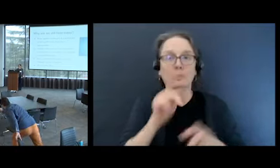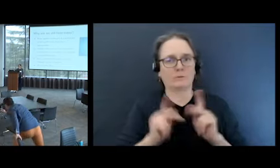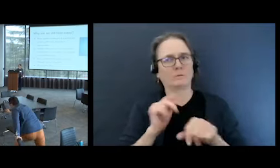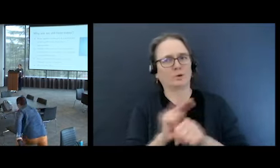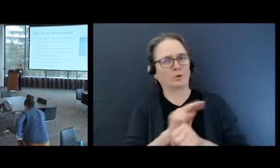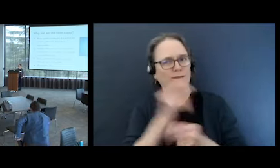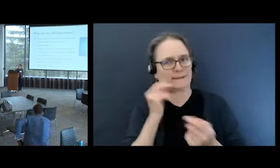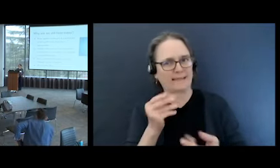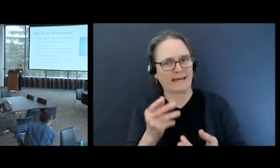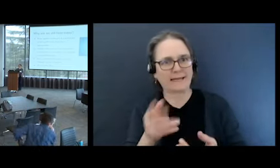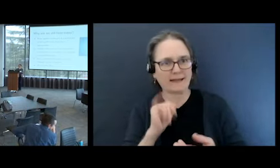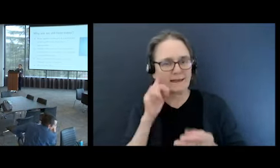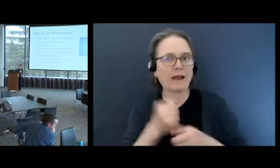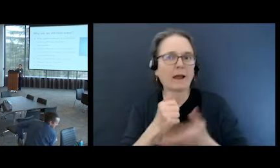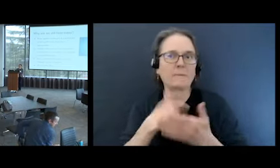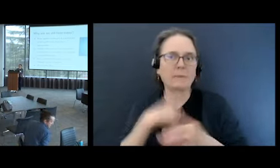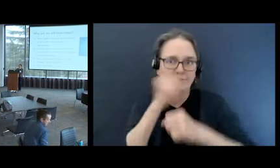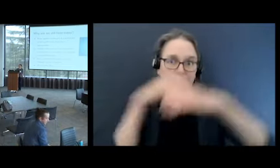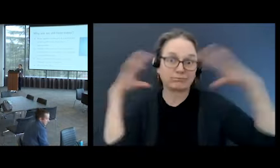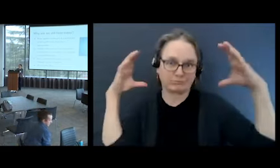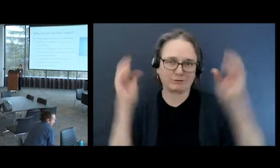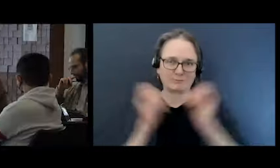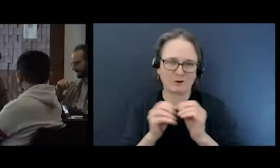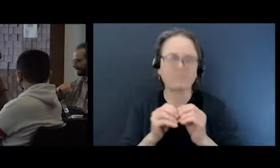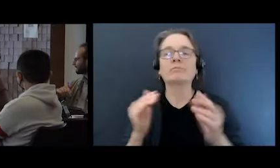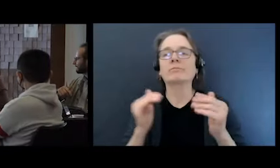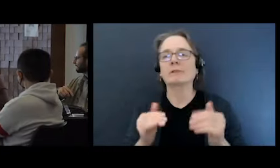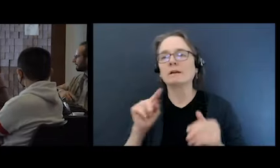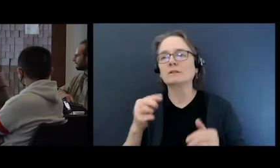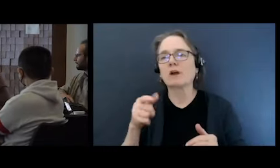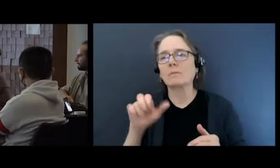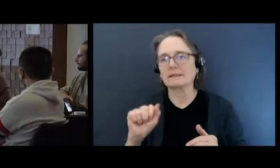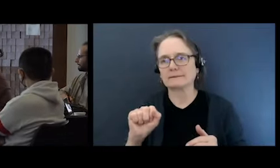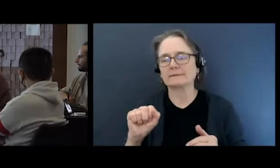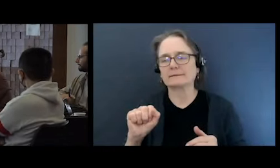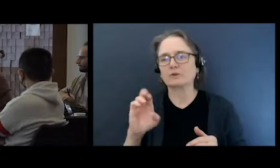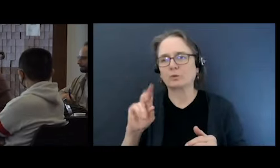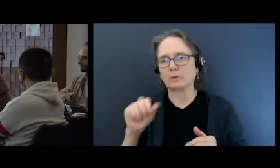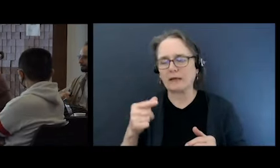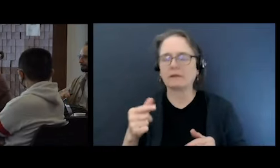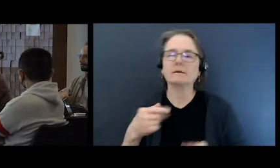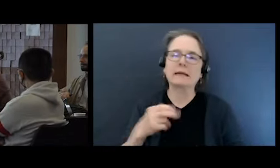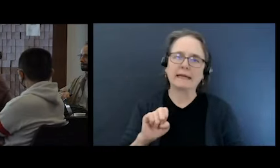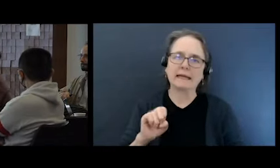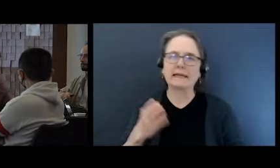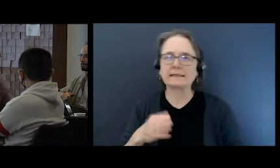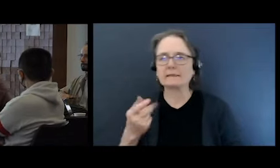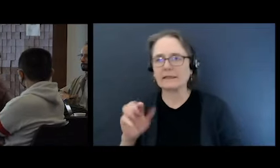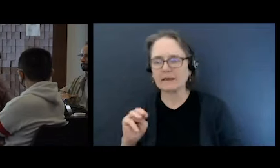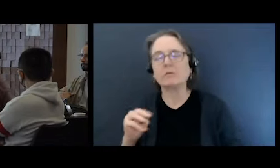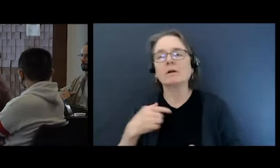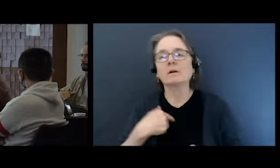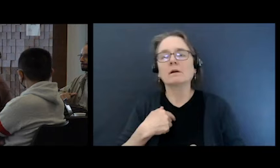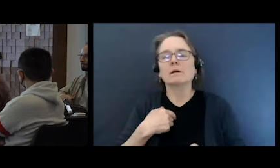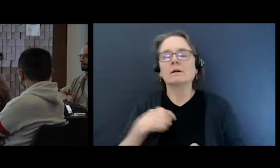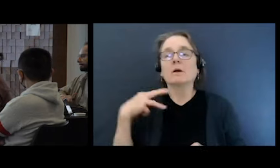I'm Thomas Craig. I use he, him pronouns. I'm a data analyst at the Washington State